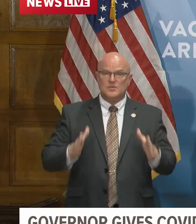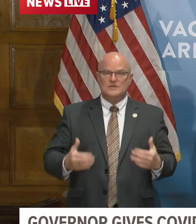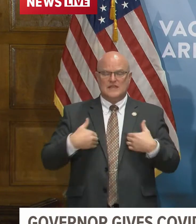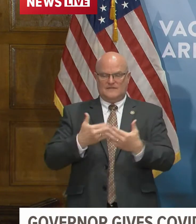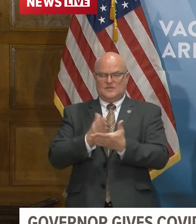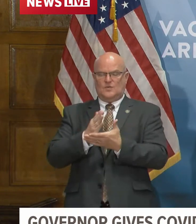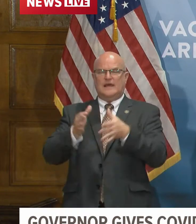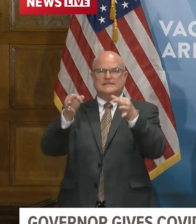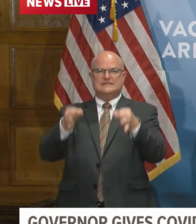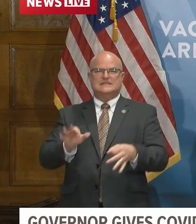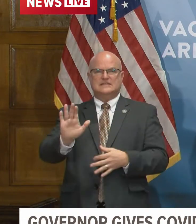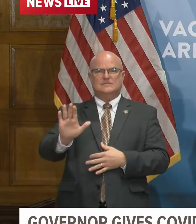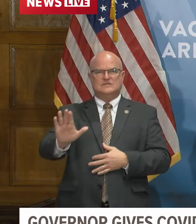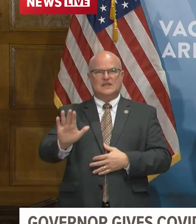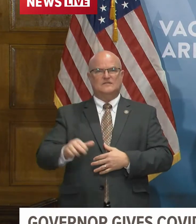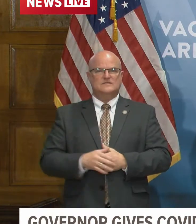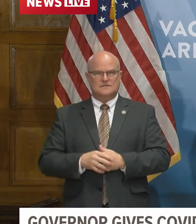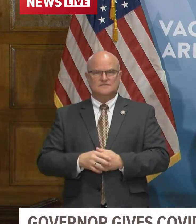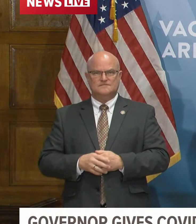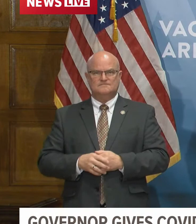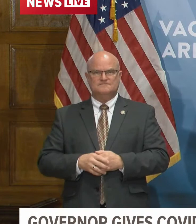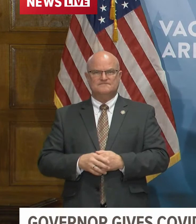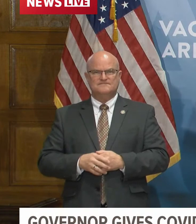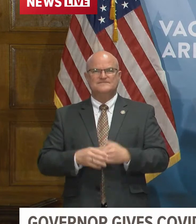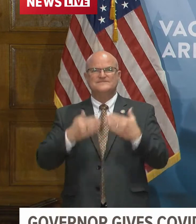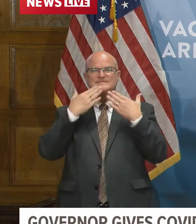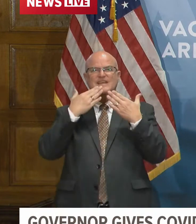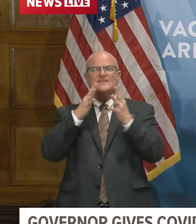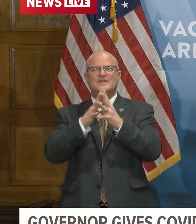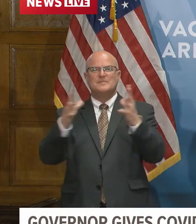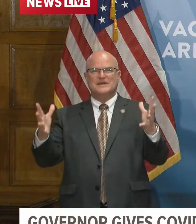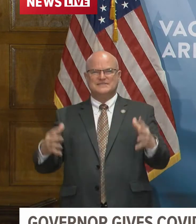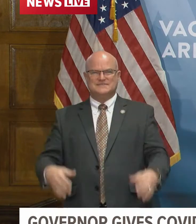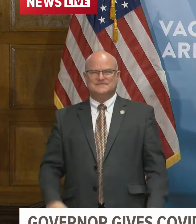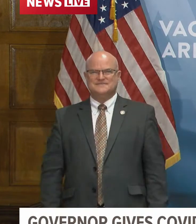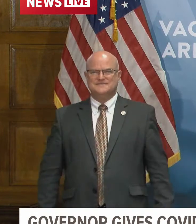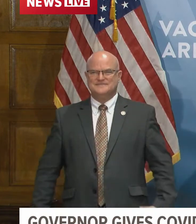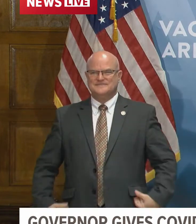the right to make those decisions. Thank you all very much.